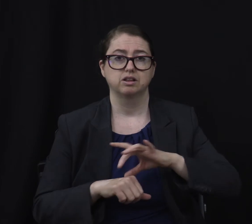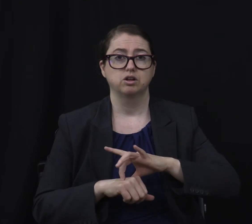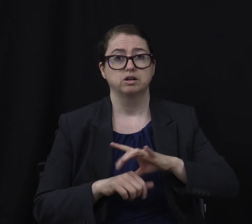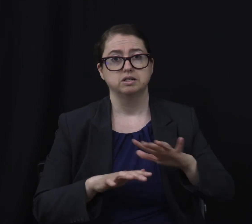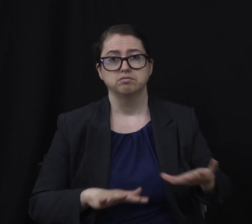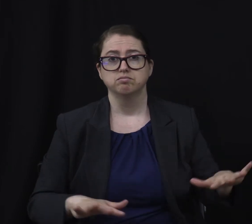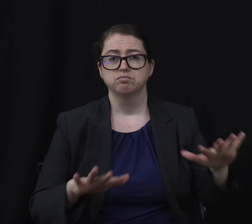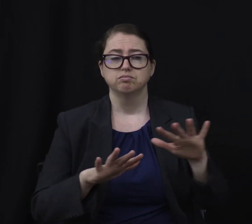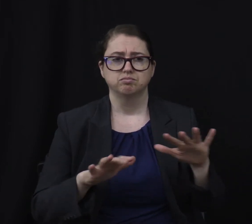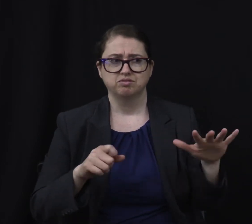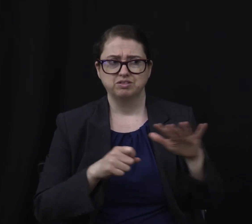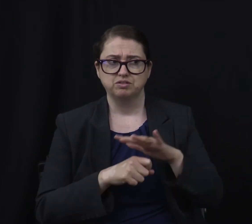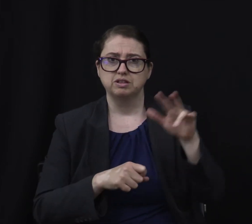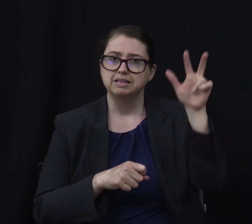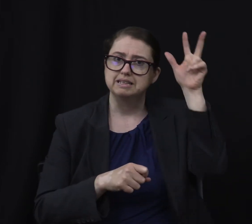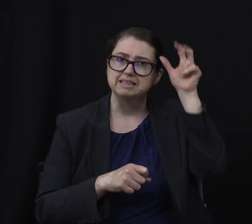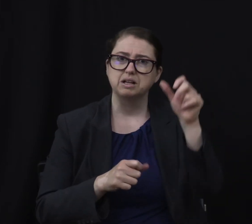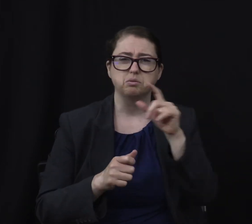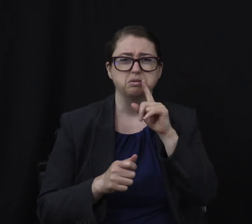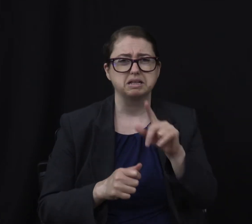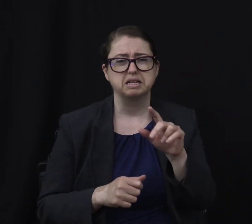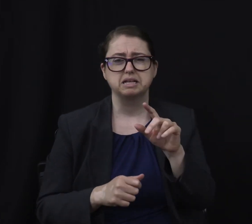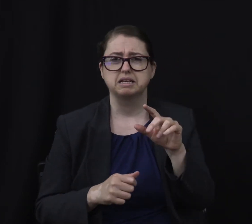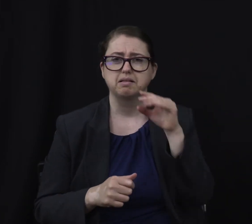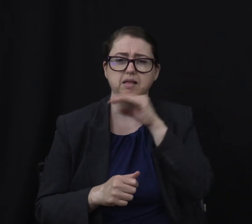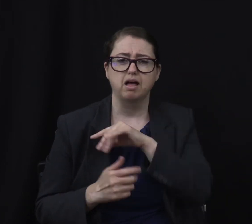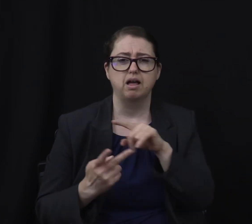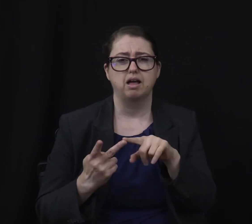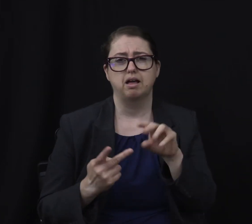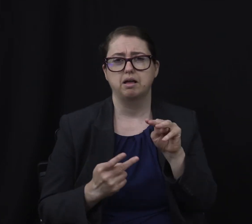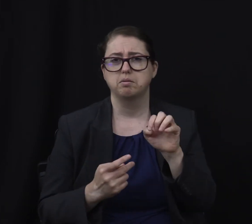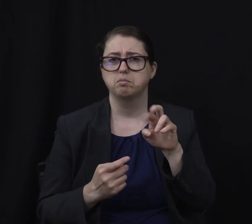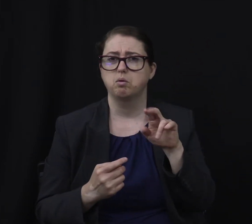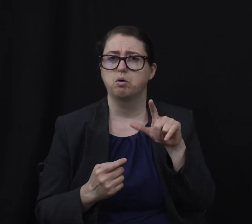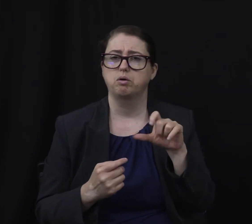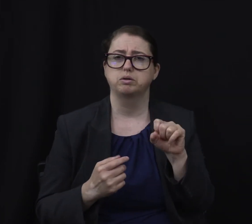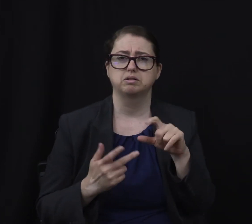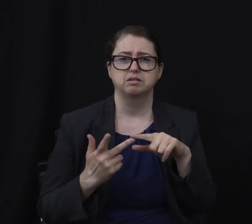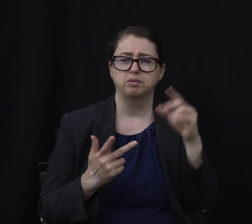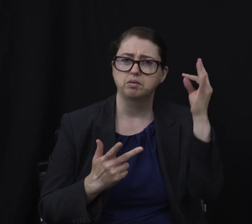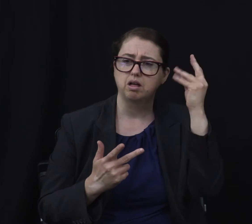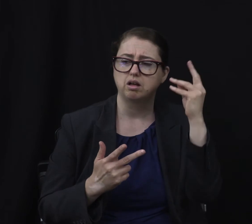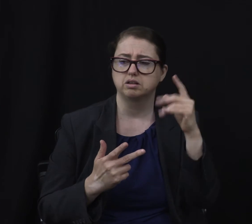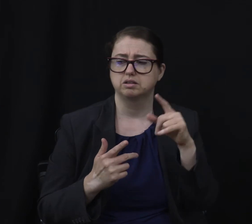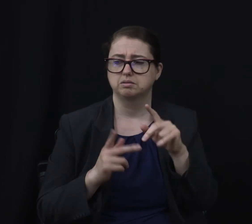the ideas and the morals and the thoughts of the deceiver of men.